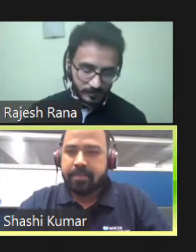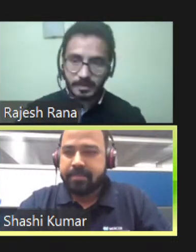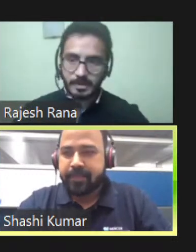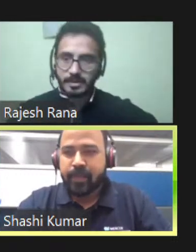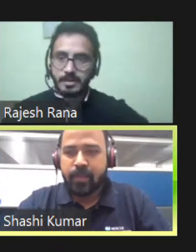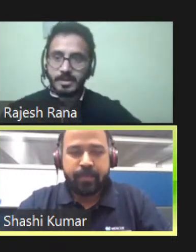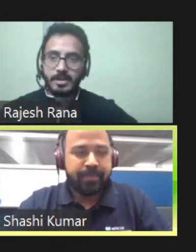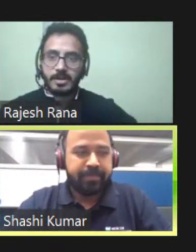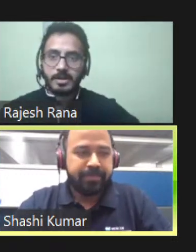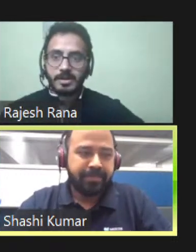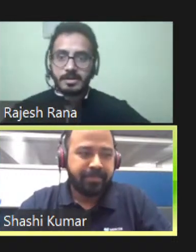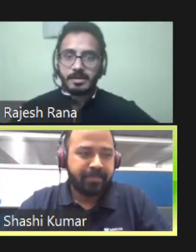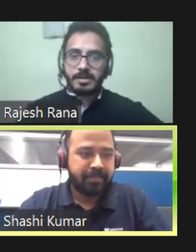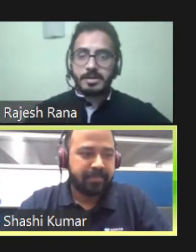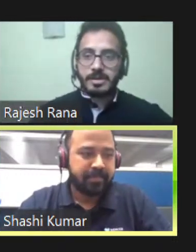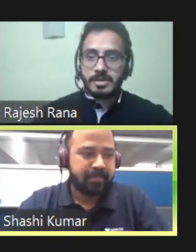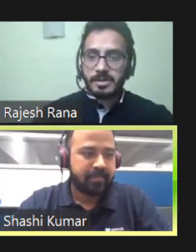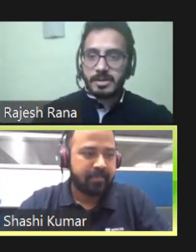Yep. So,